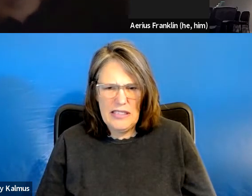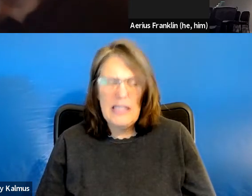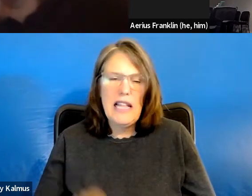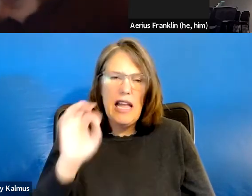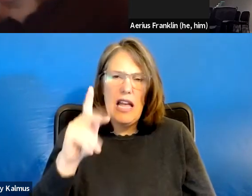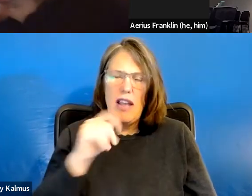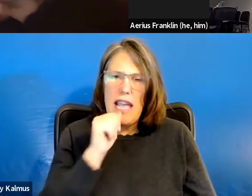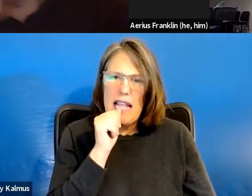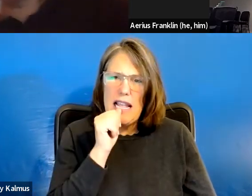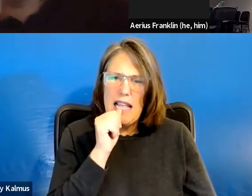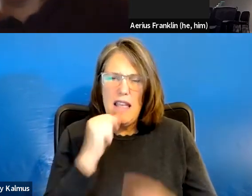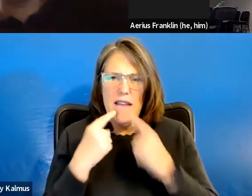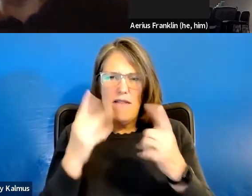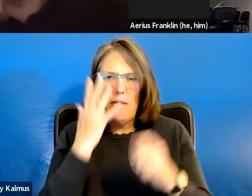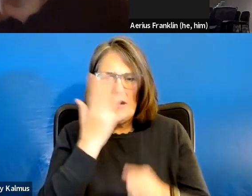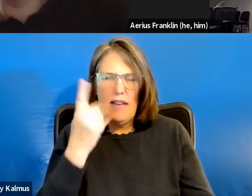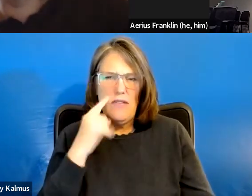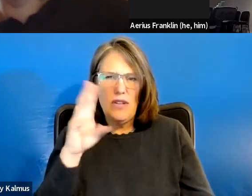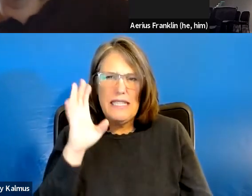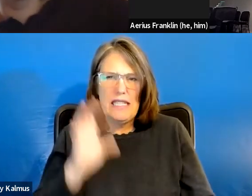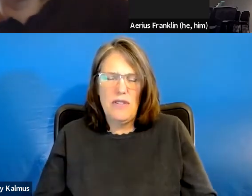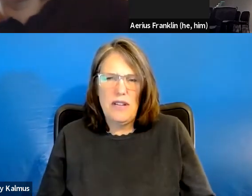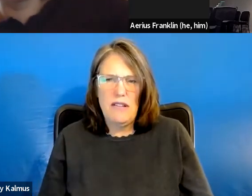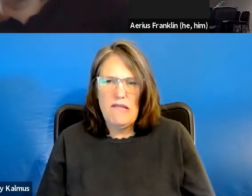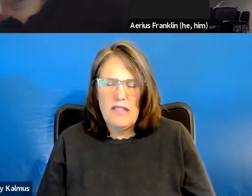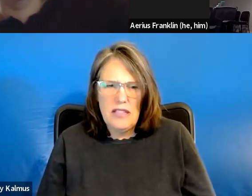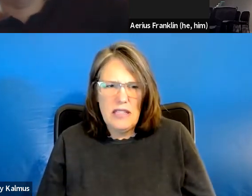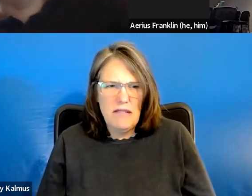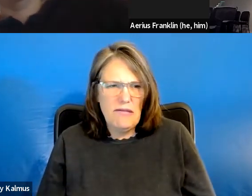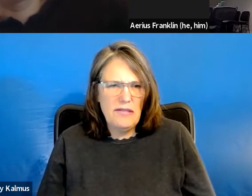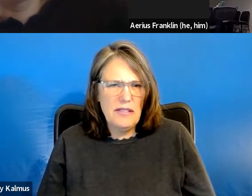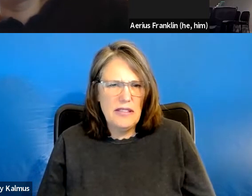Okay, so Right. we'll do famous faces for 600.